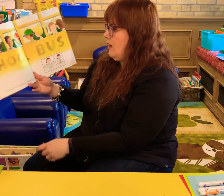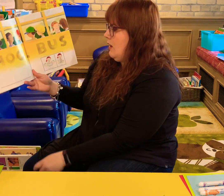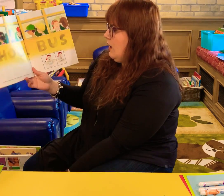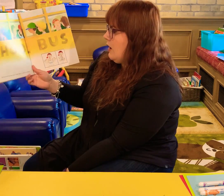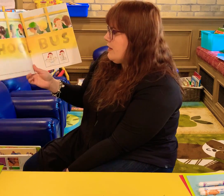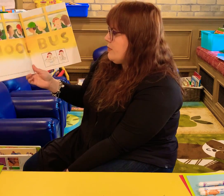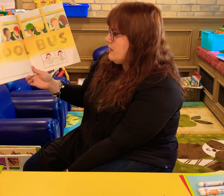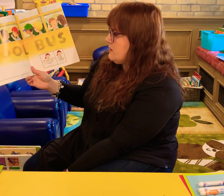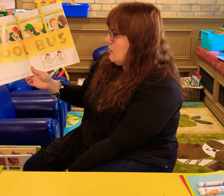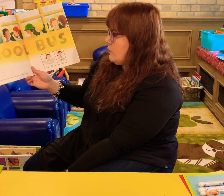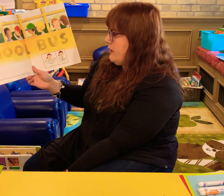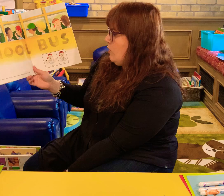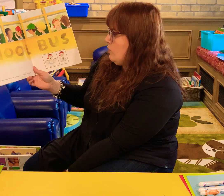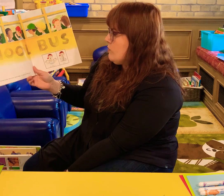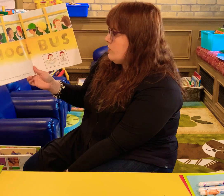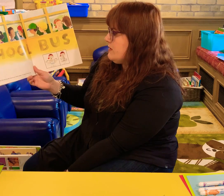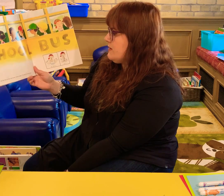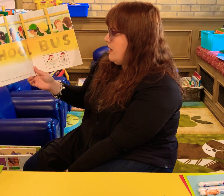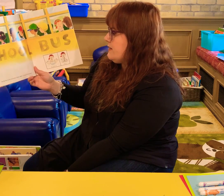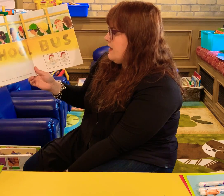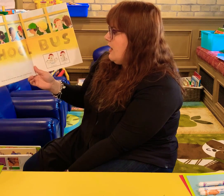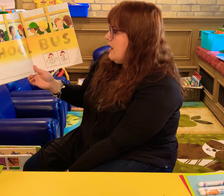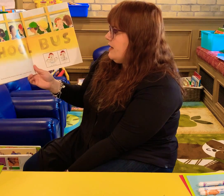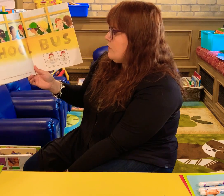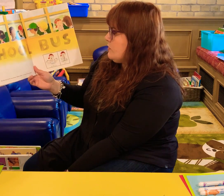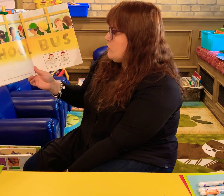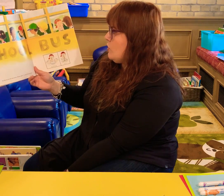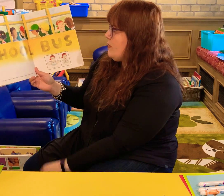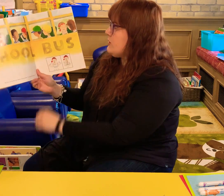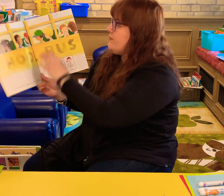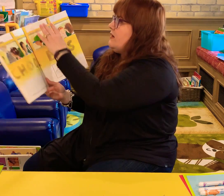On the bus, on the way home, Moses signs, It was so much fun.